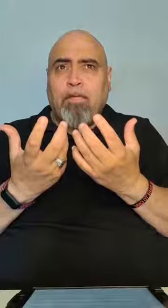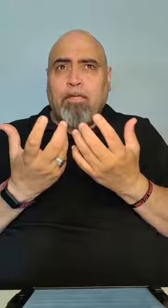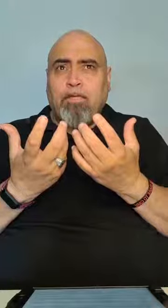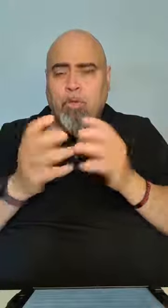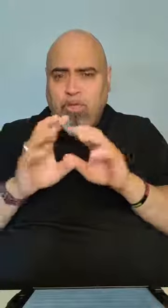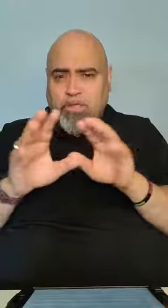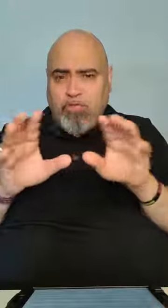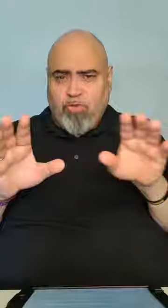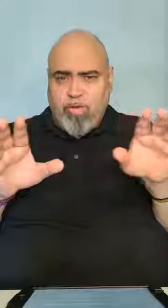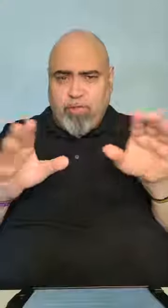to cause destruction,